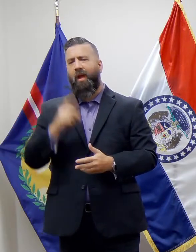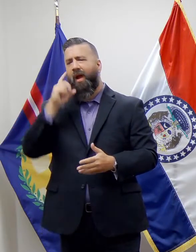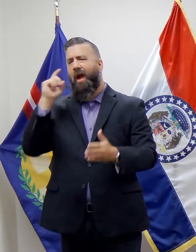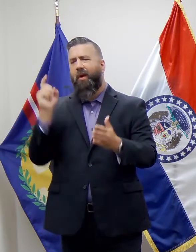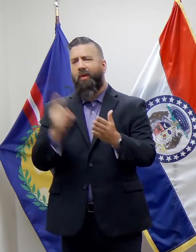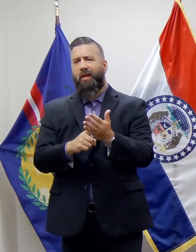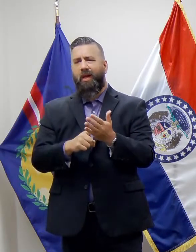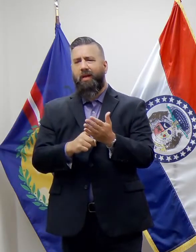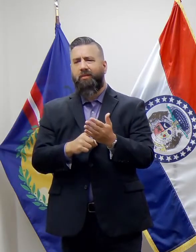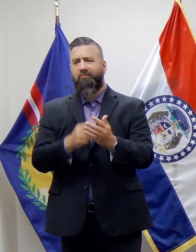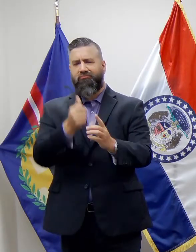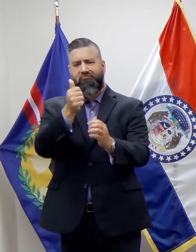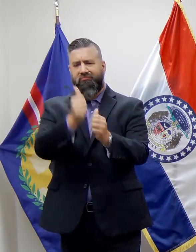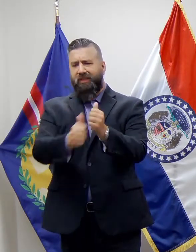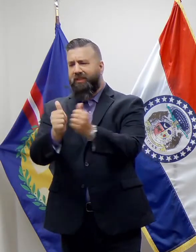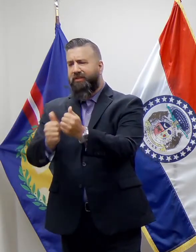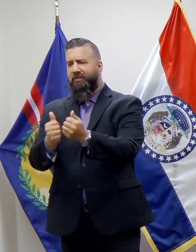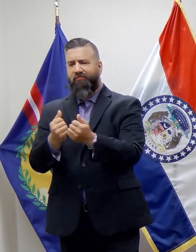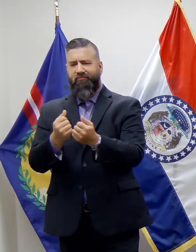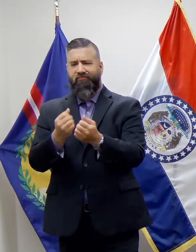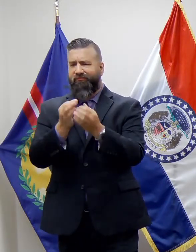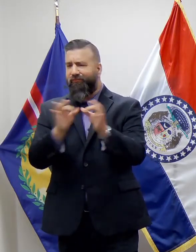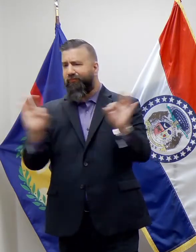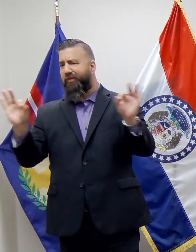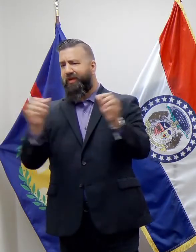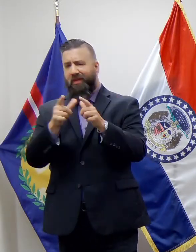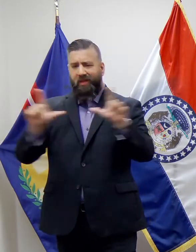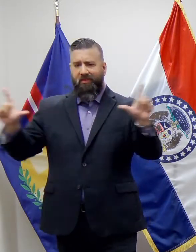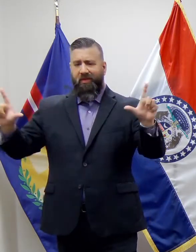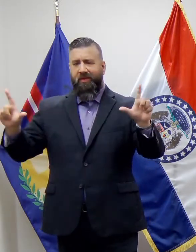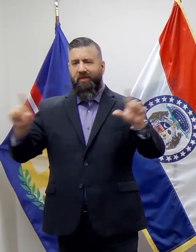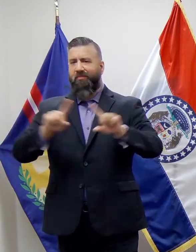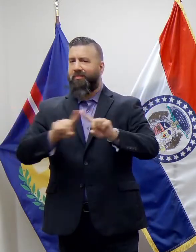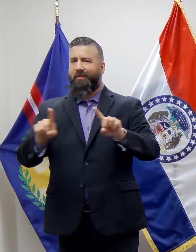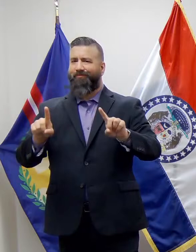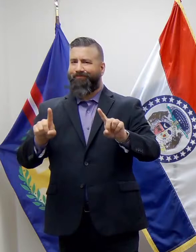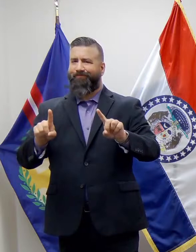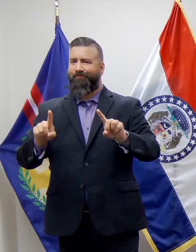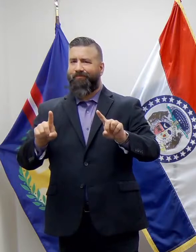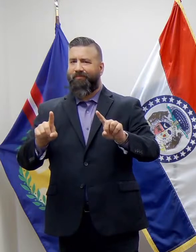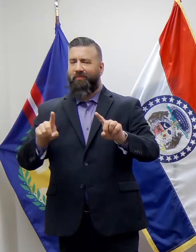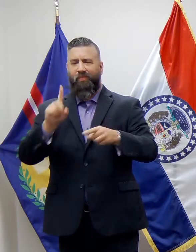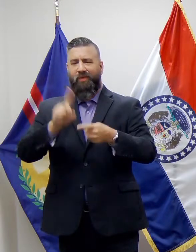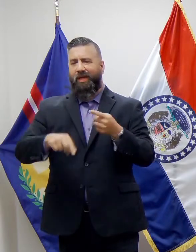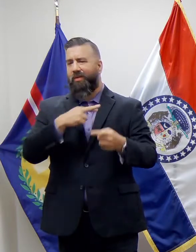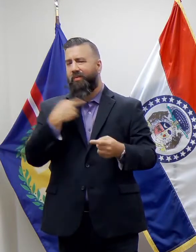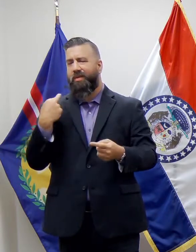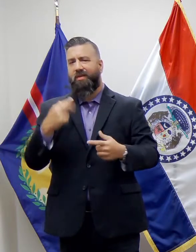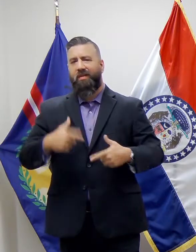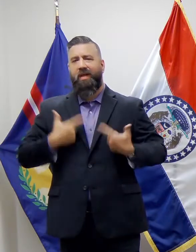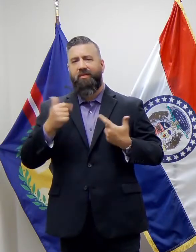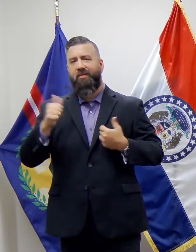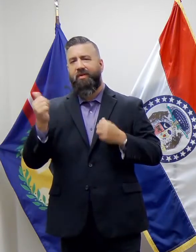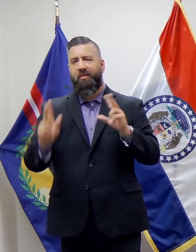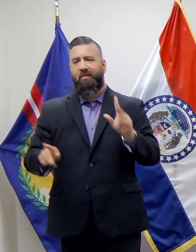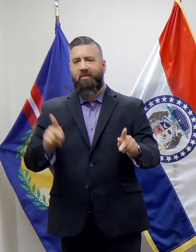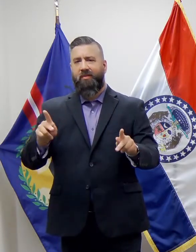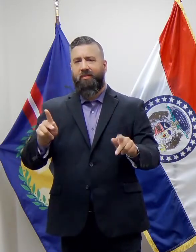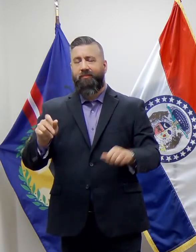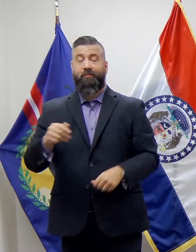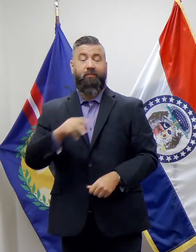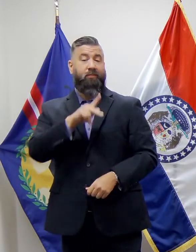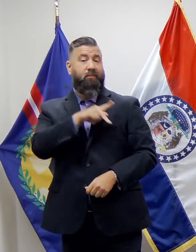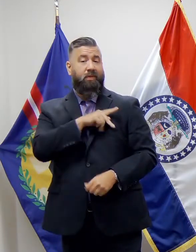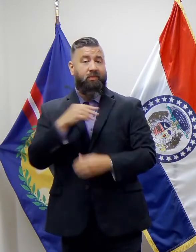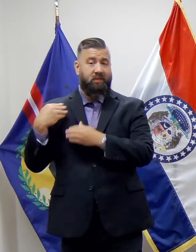of all of this, but I can't see past risking the lives of others. Personal responsibility and